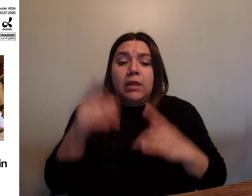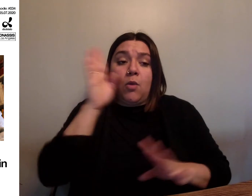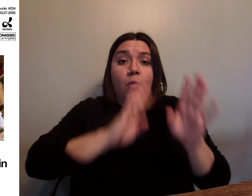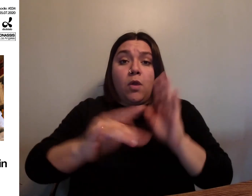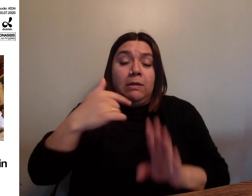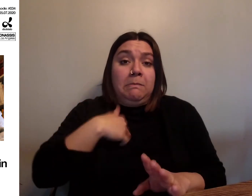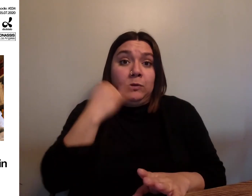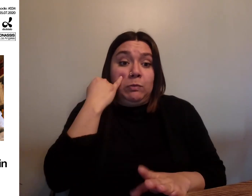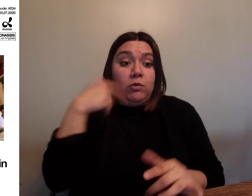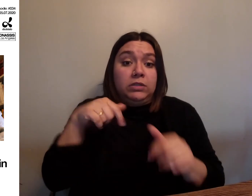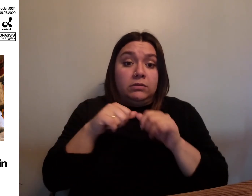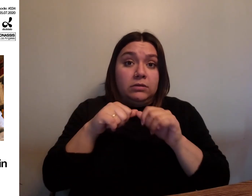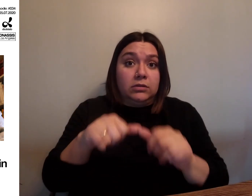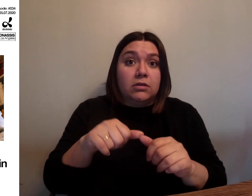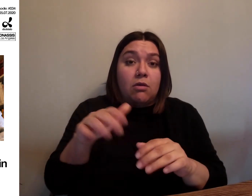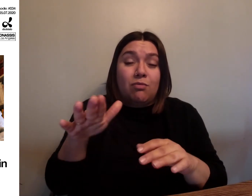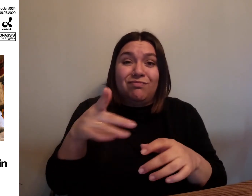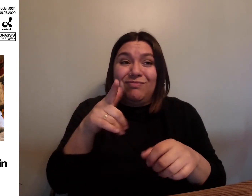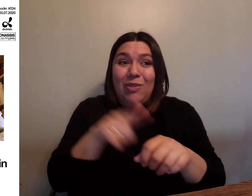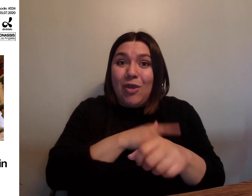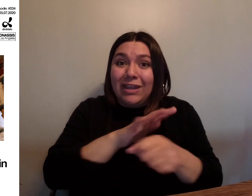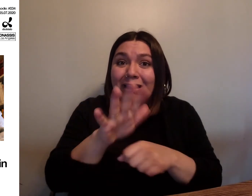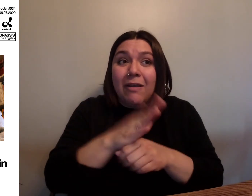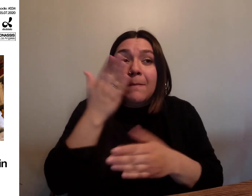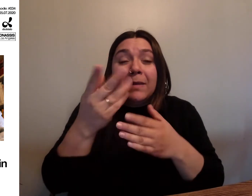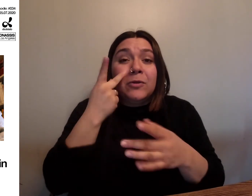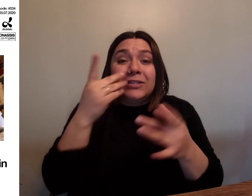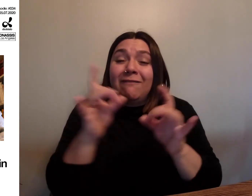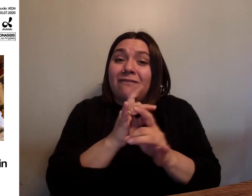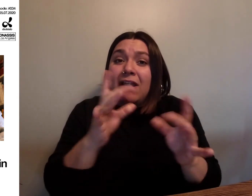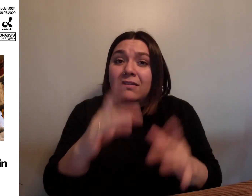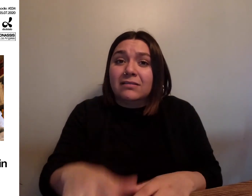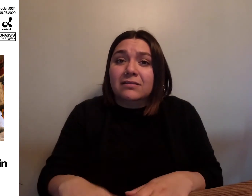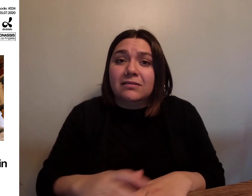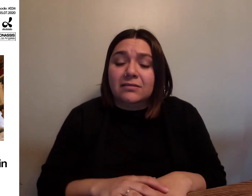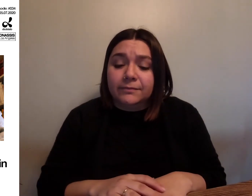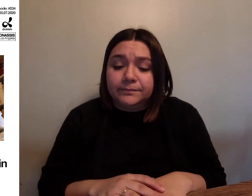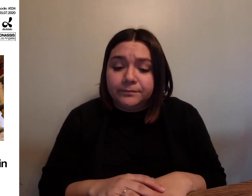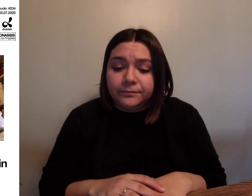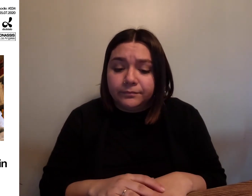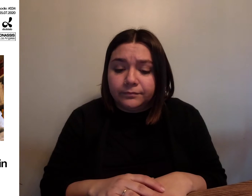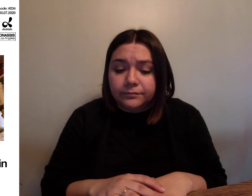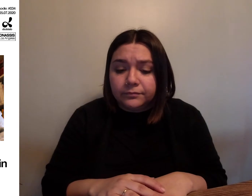it lasts long enough, we may see violence.